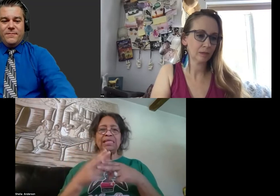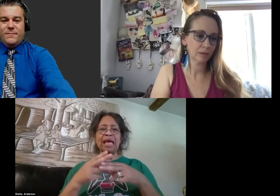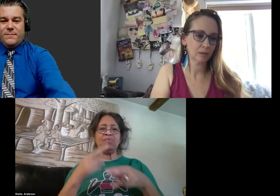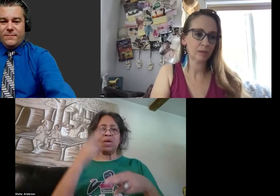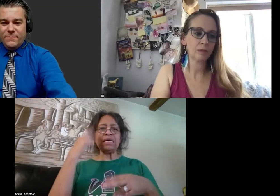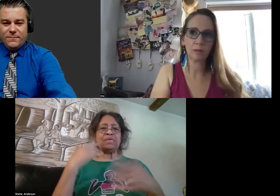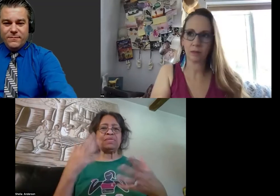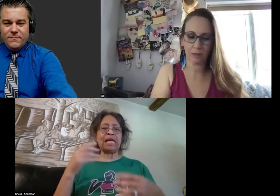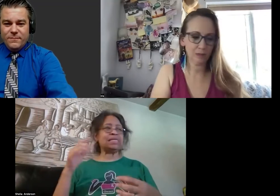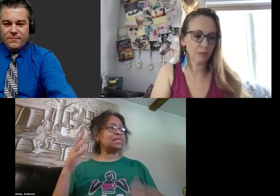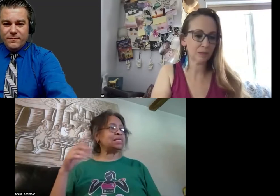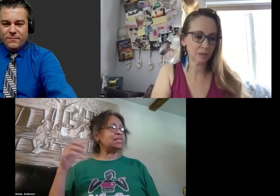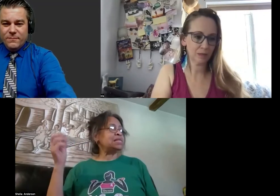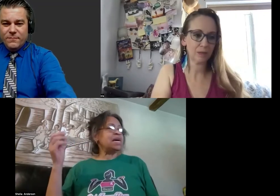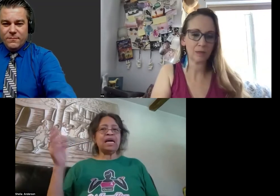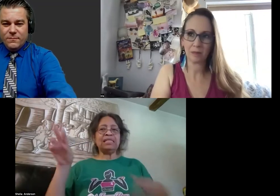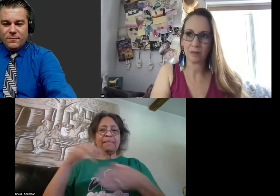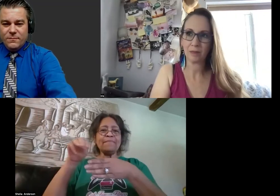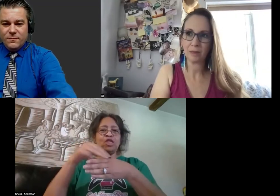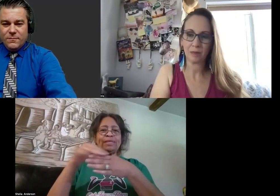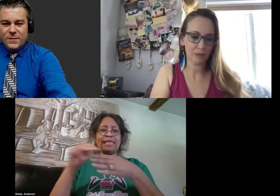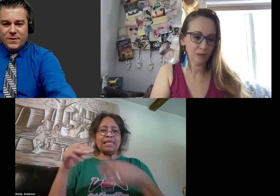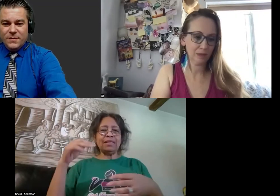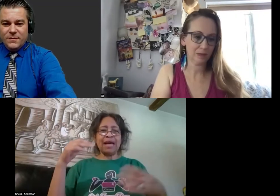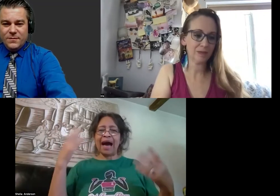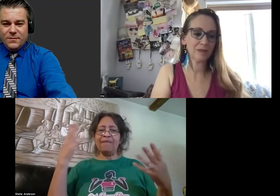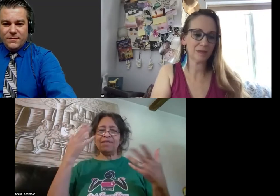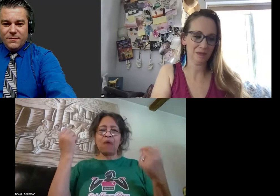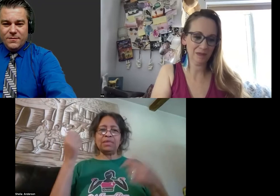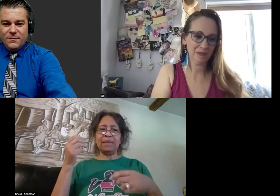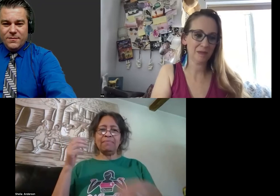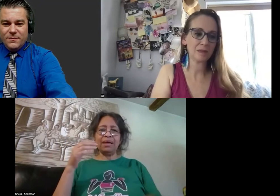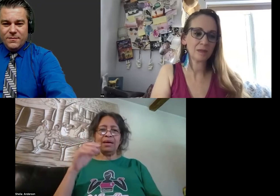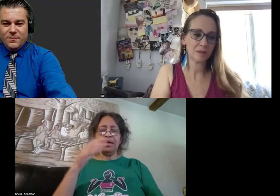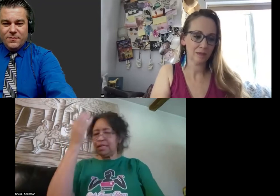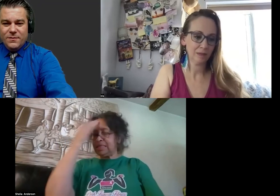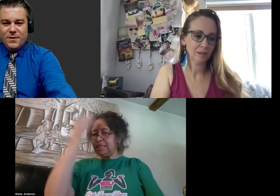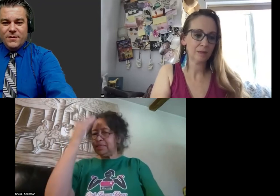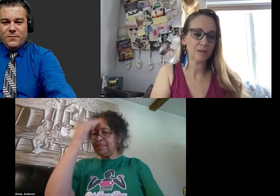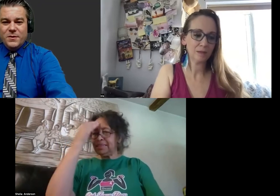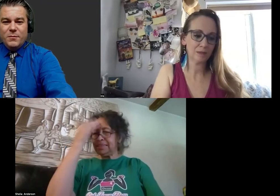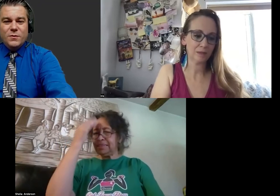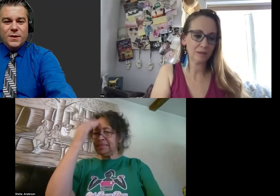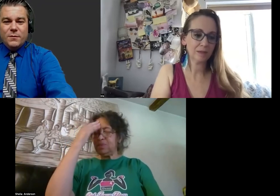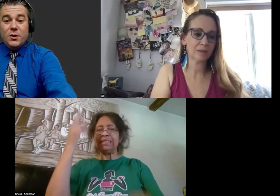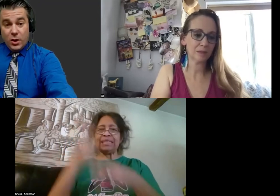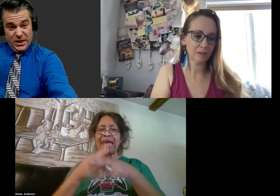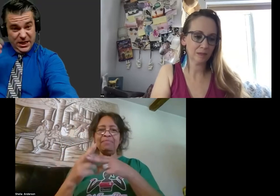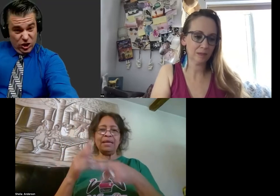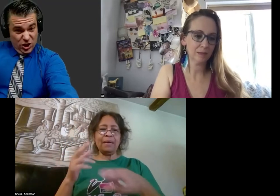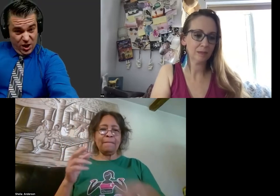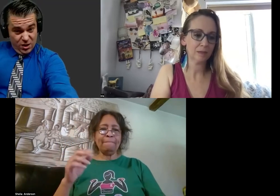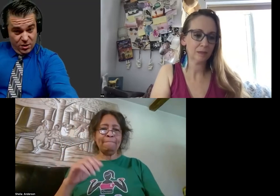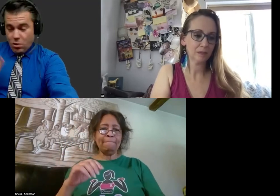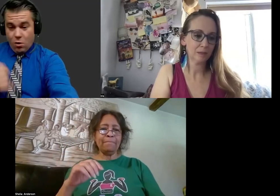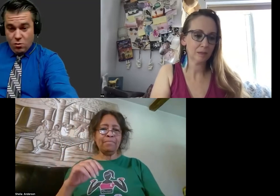What's the name one day about that? It's the music. I forgot what the Was the music? What do you what's call her it? name?